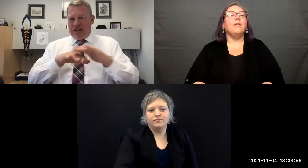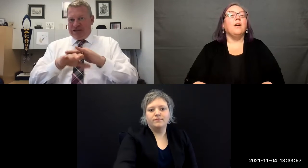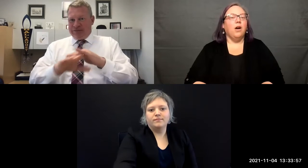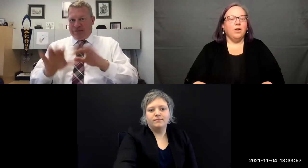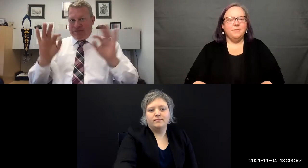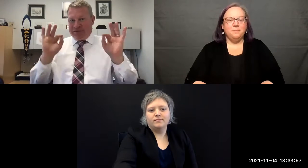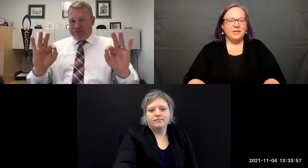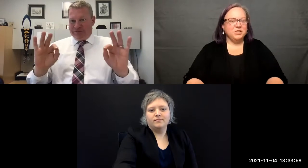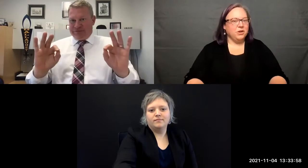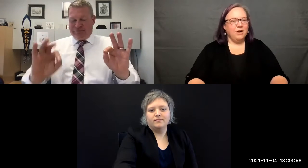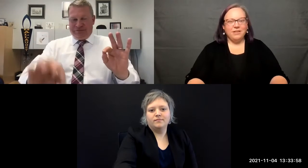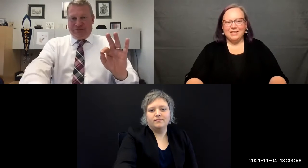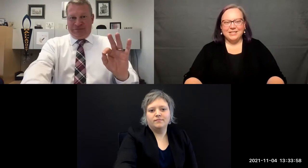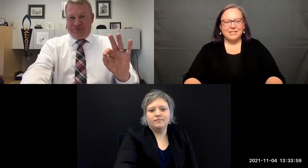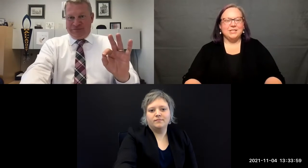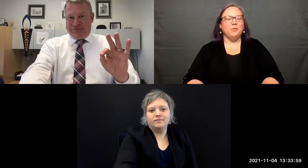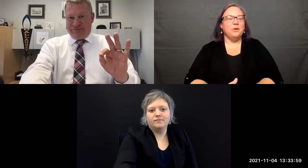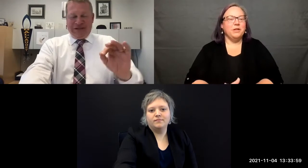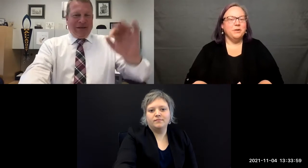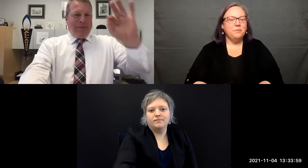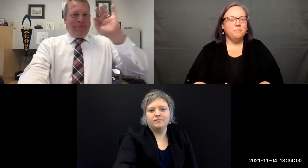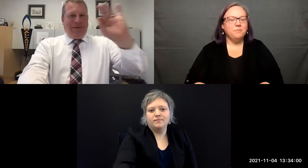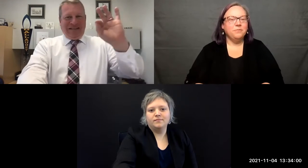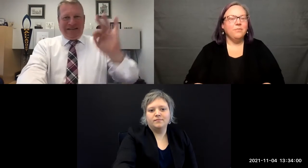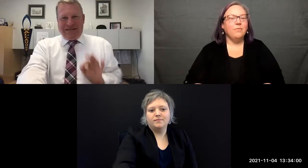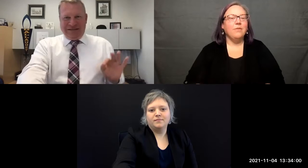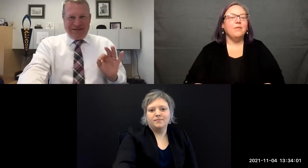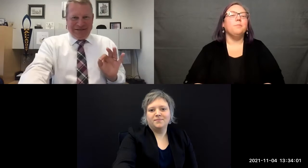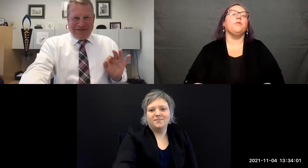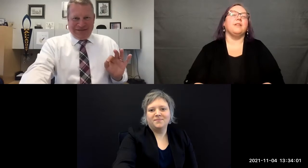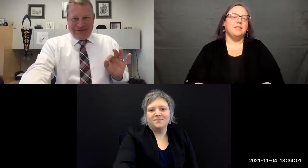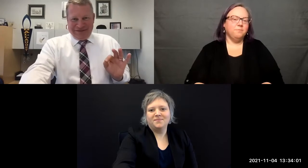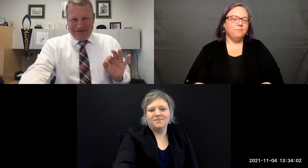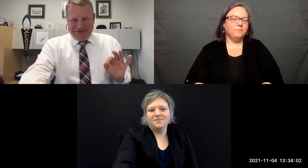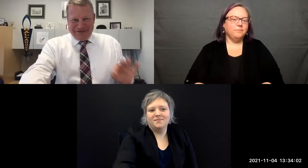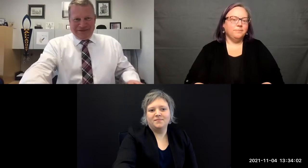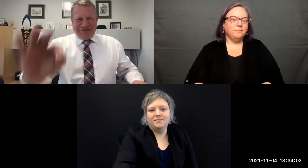All right, make sure everything is accessible. There we go. Perfect.